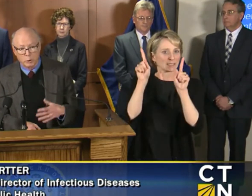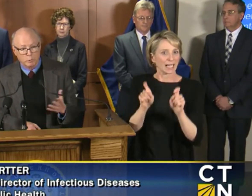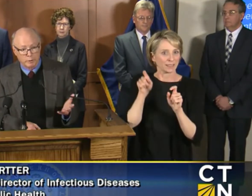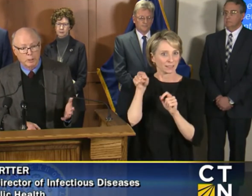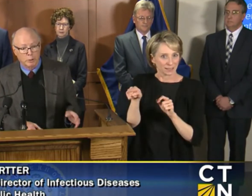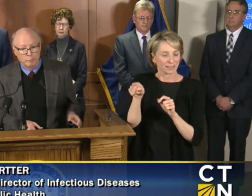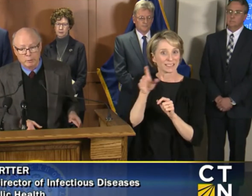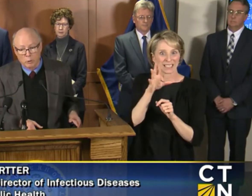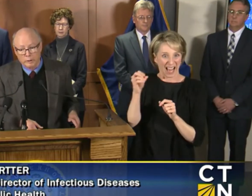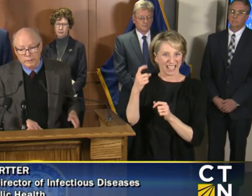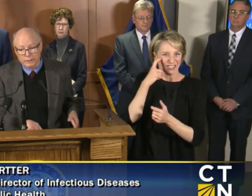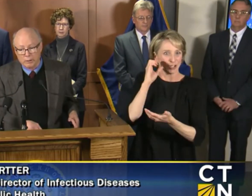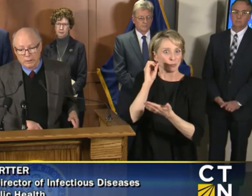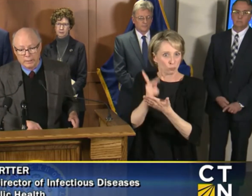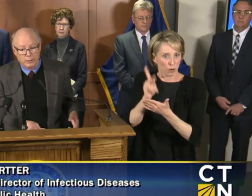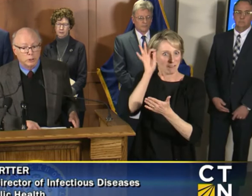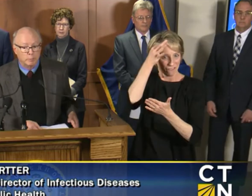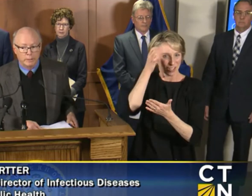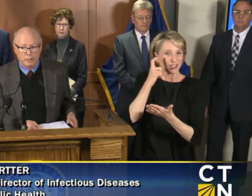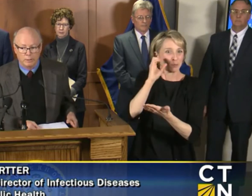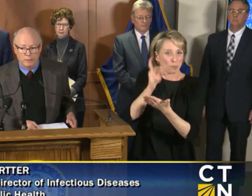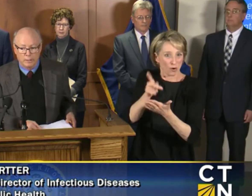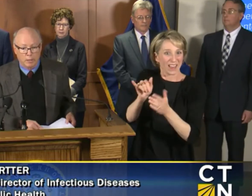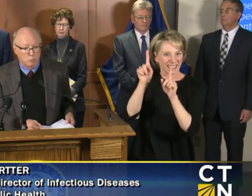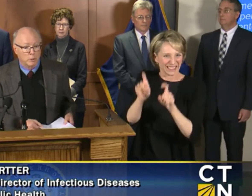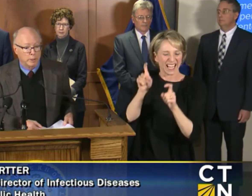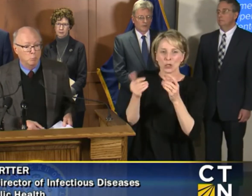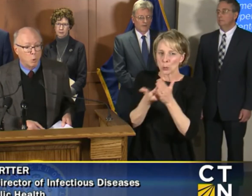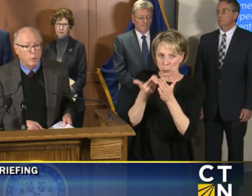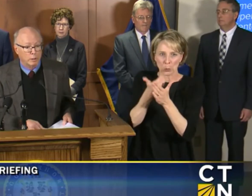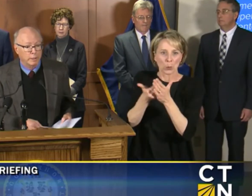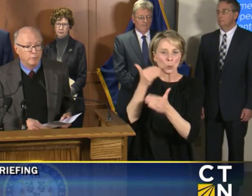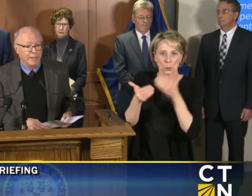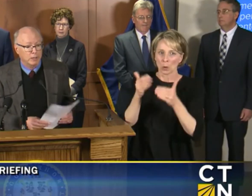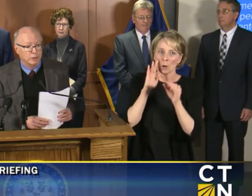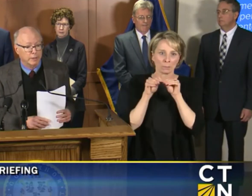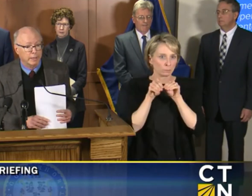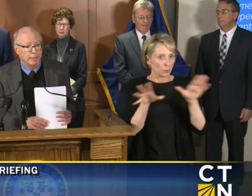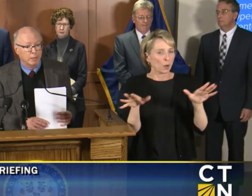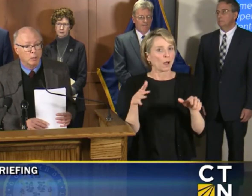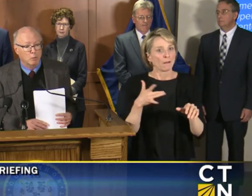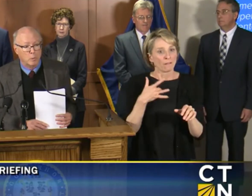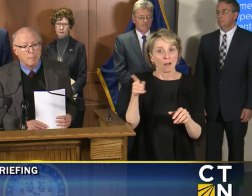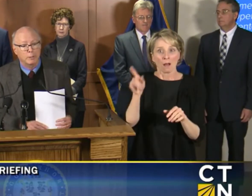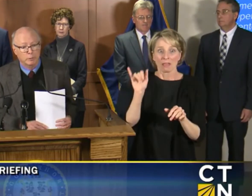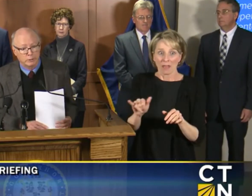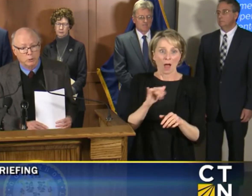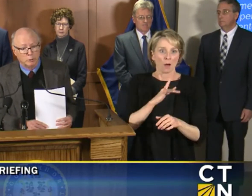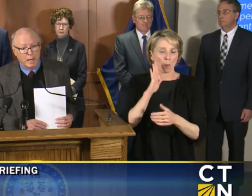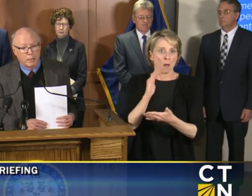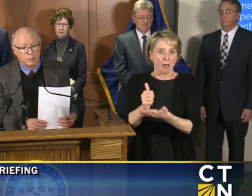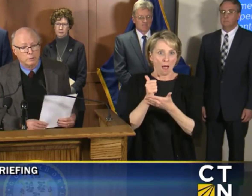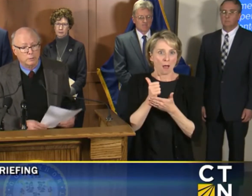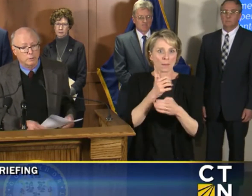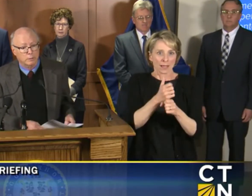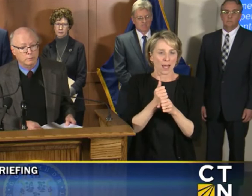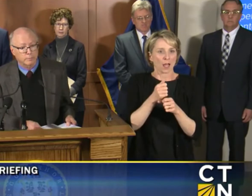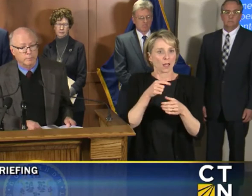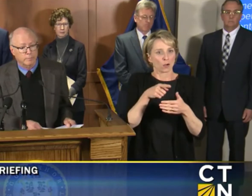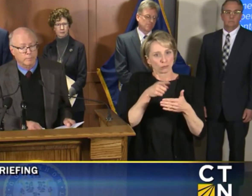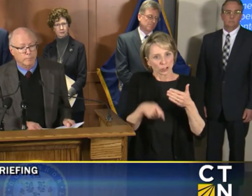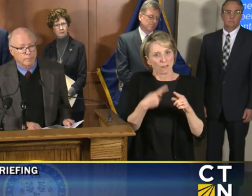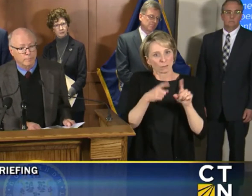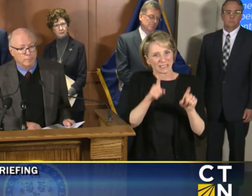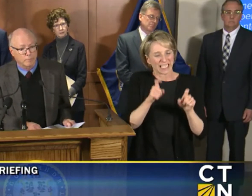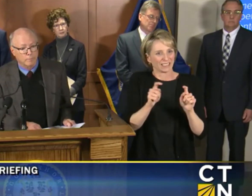rapidly approved, and they're going to be rolling this out. And this could be a really important advance in getting rapid results back. Is it your